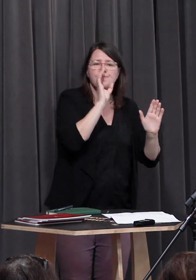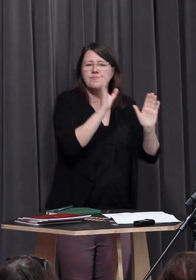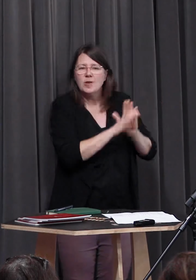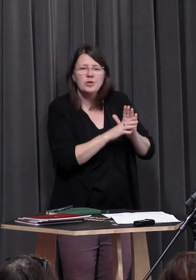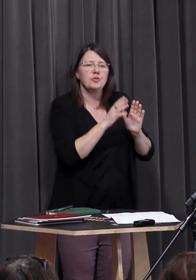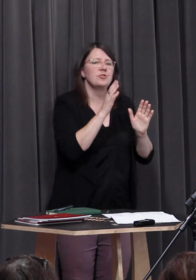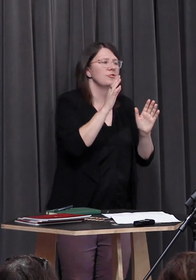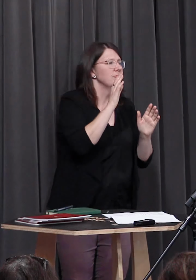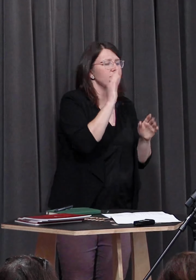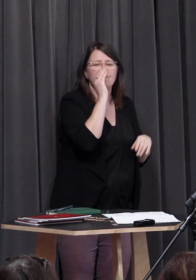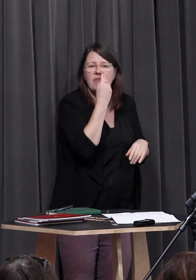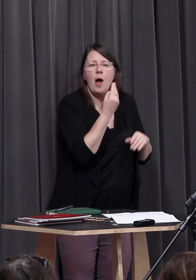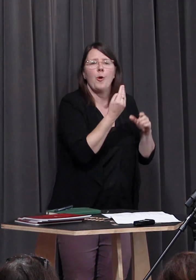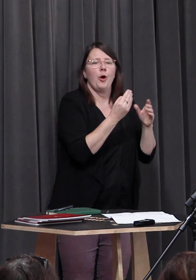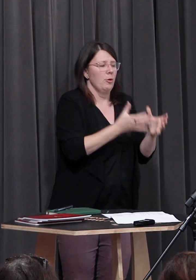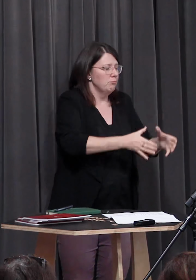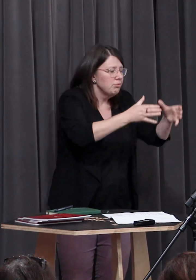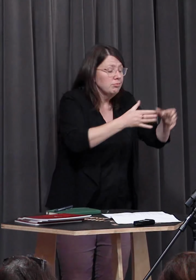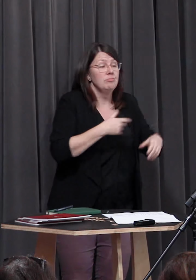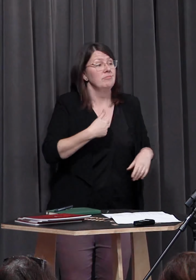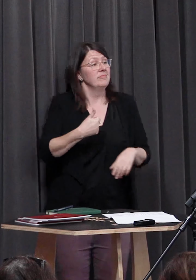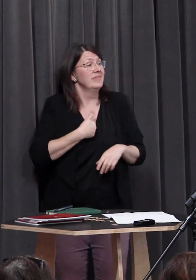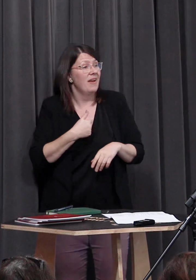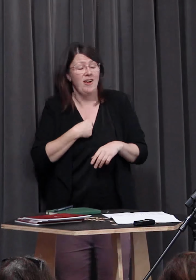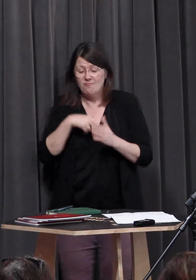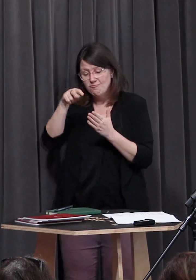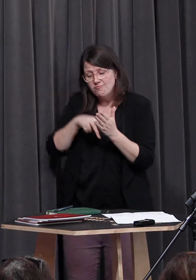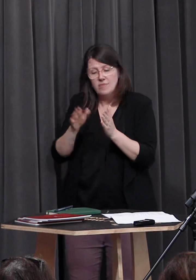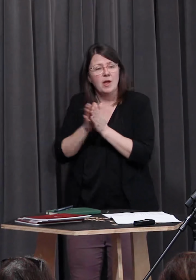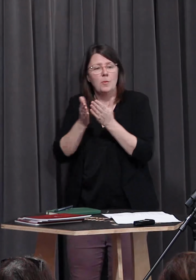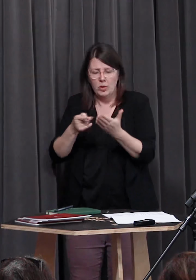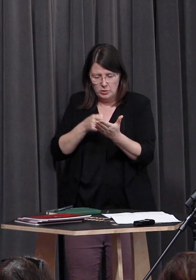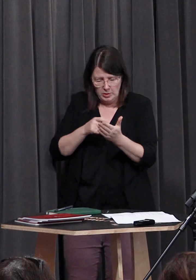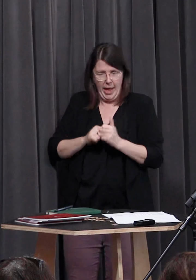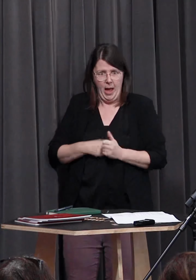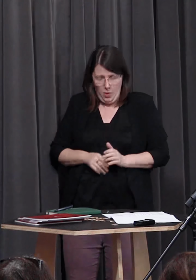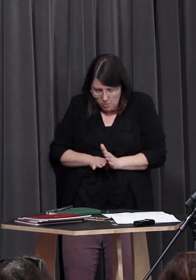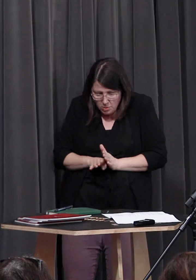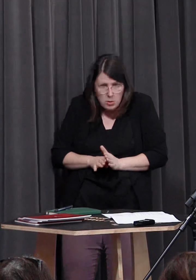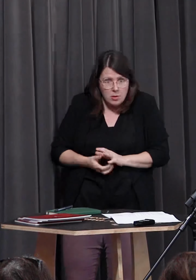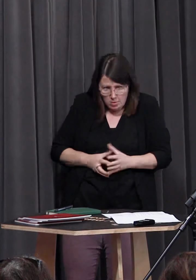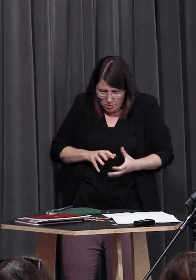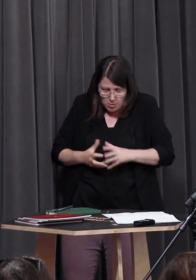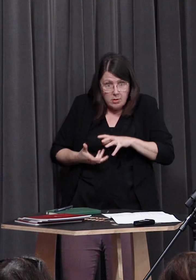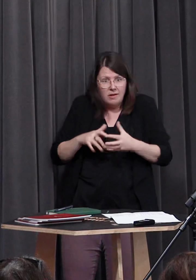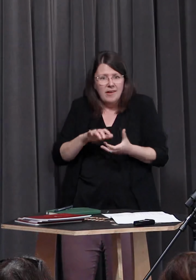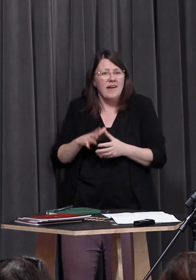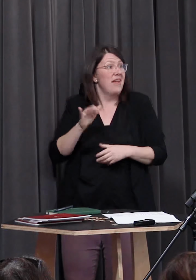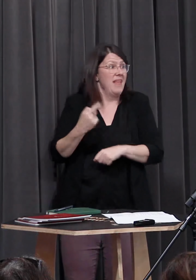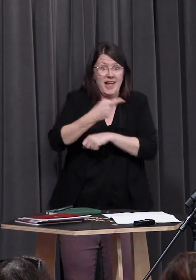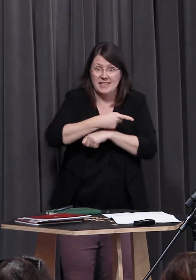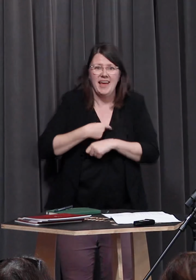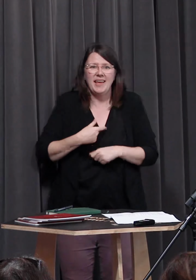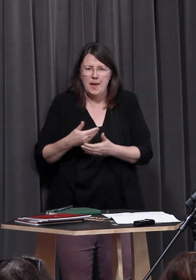books, the stages of gestational development and how the child looks like a seahorse that day. We walked